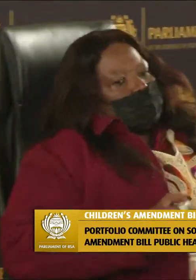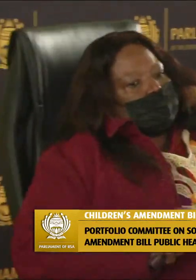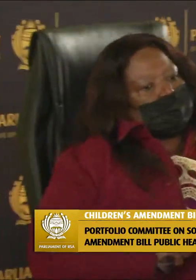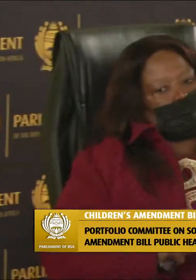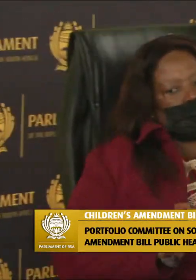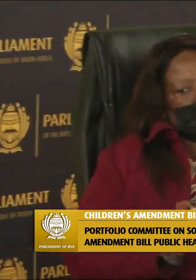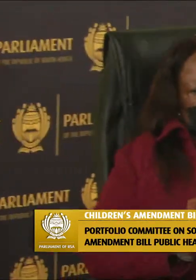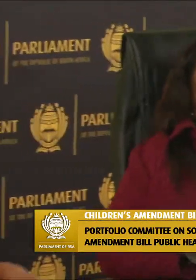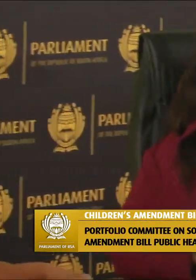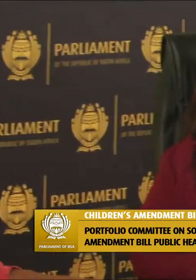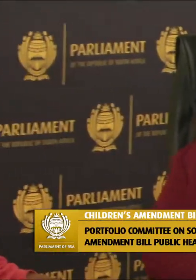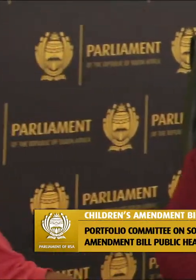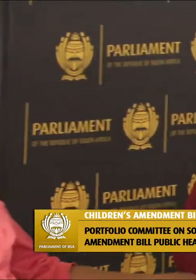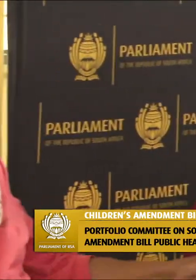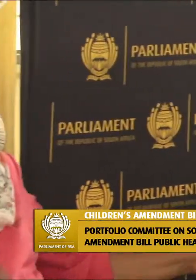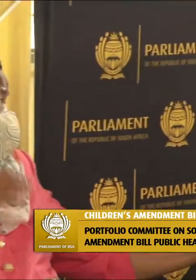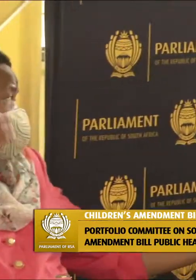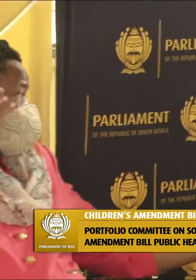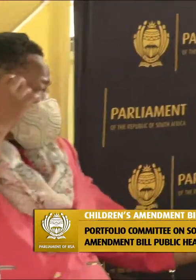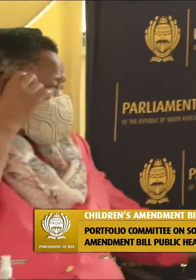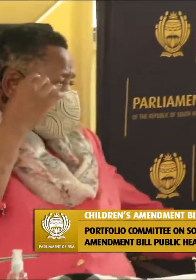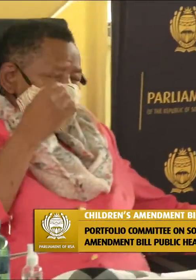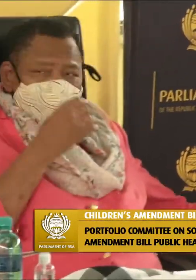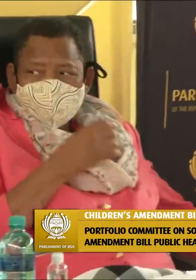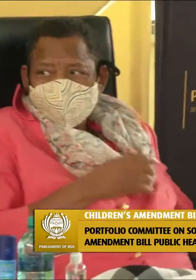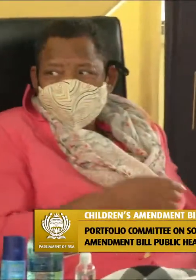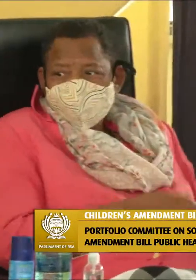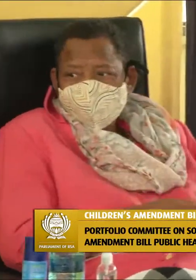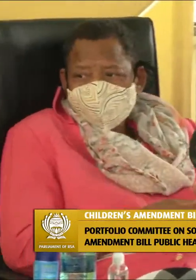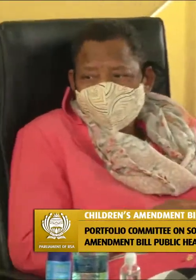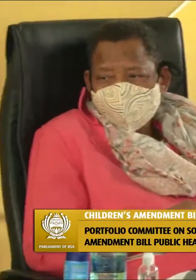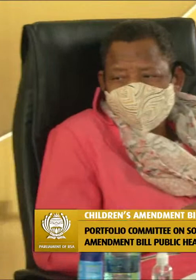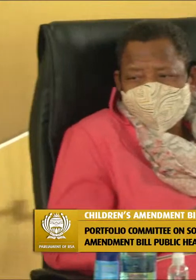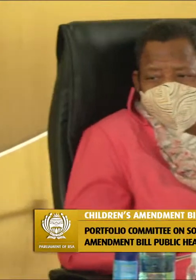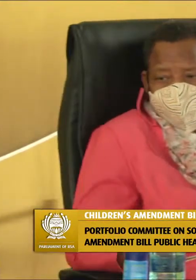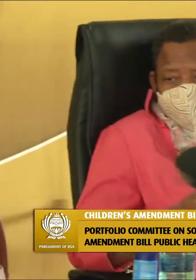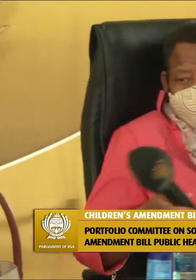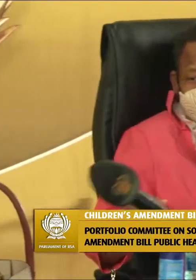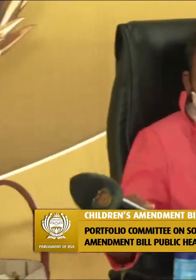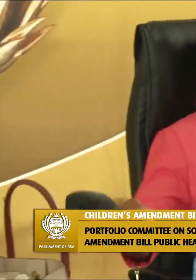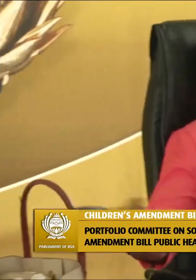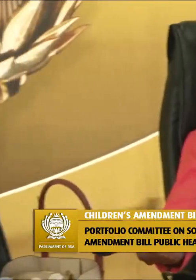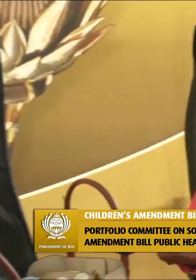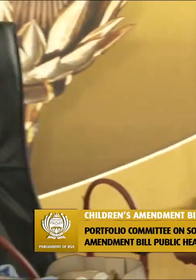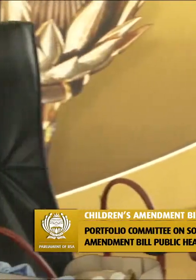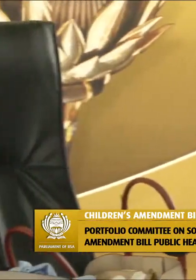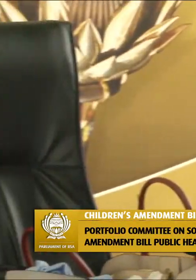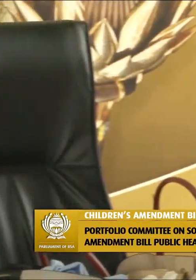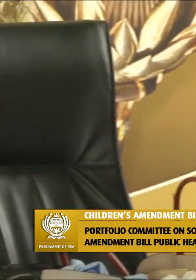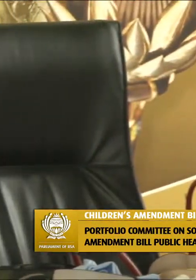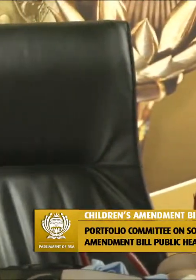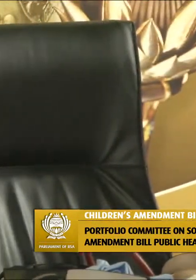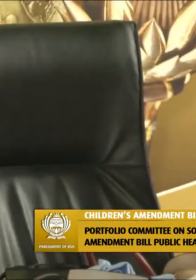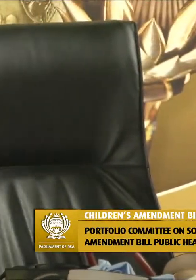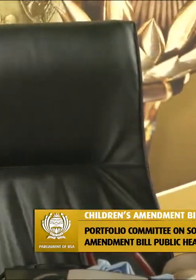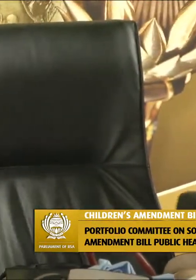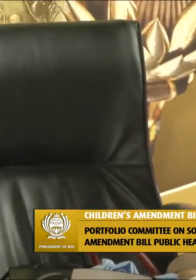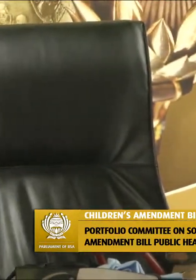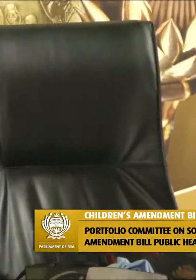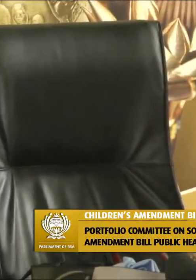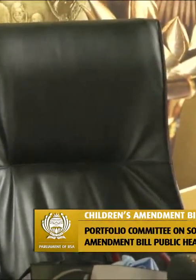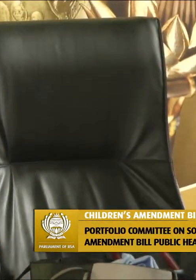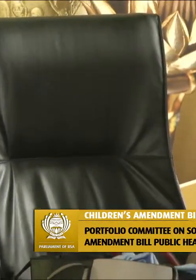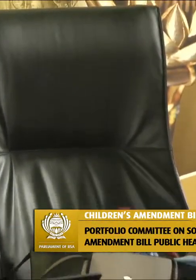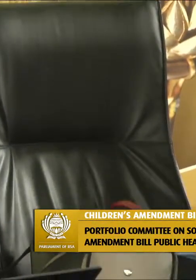ke kubancisha amalungelo athile. Ngicabanga ukuthi njengekomiti laseParliament kuzofanele sibuyele emuva ke sithi ukulifakela ibuko lolu daba.